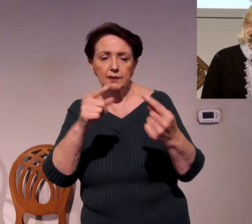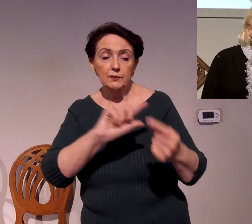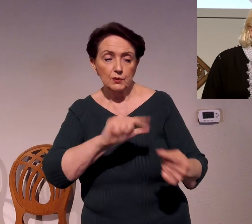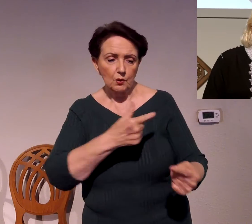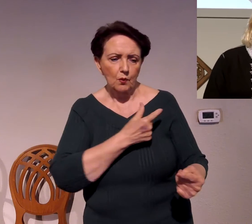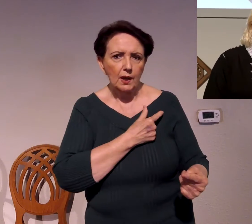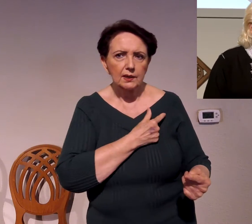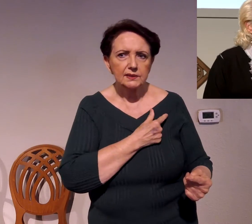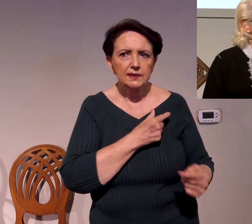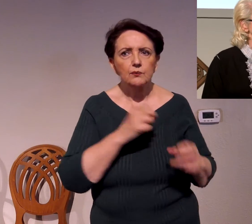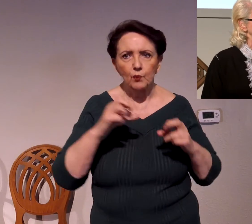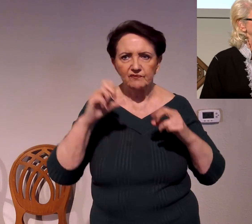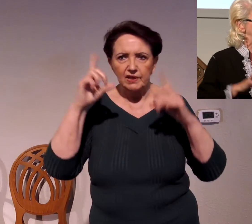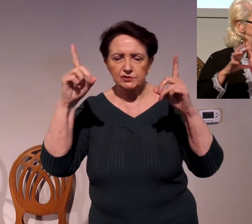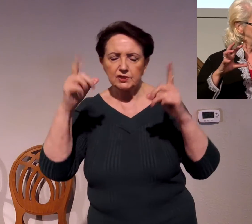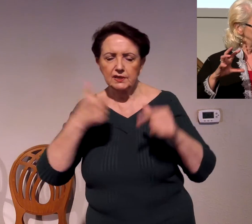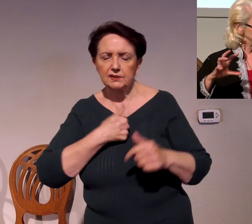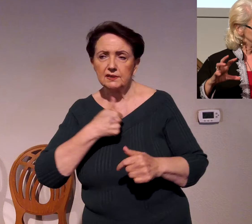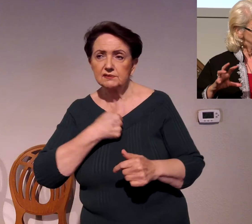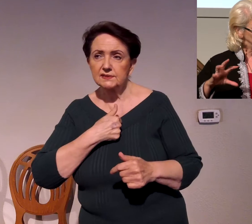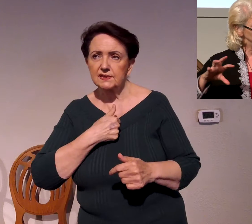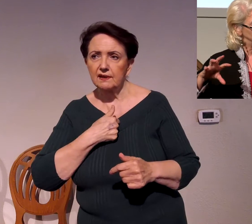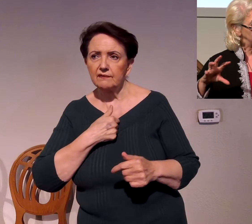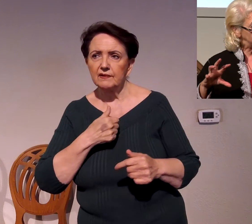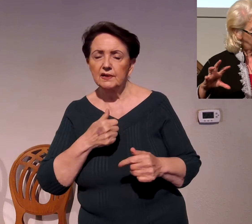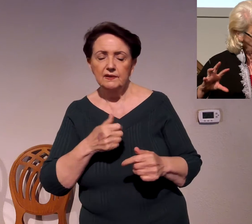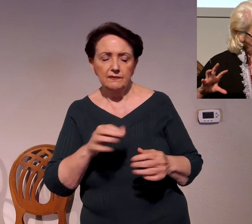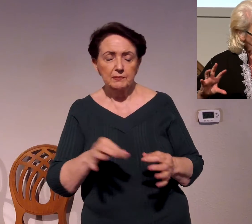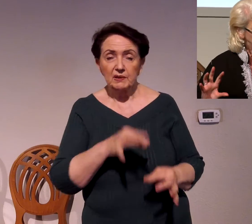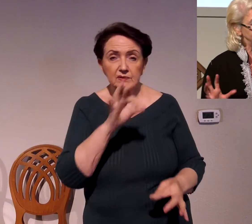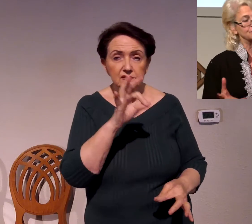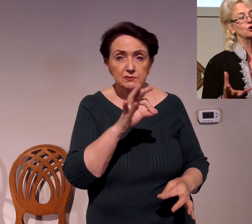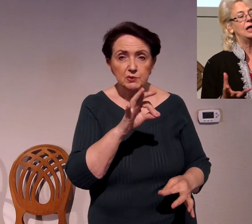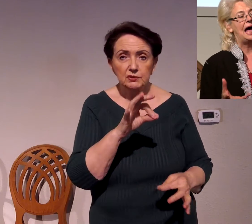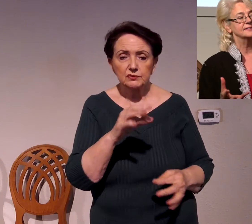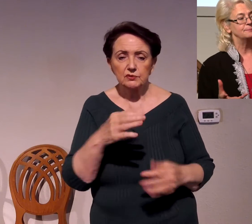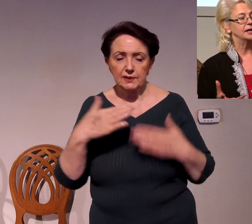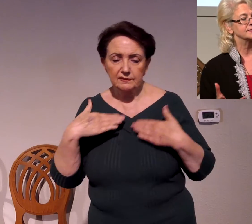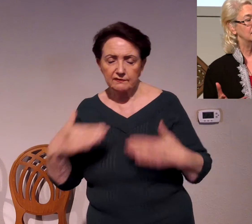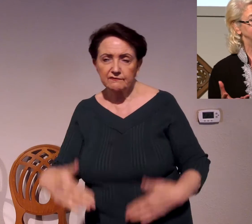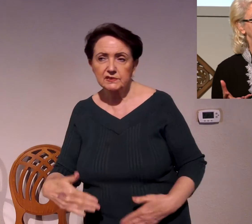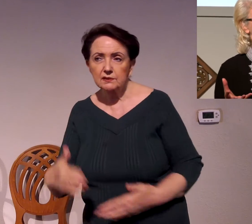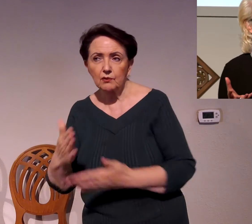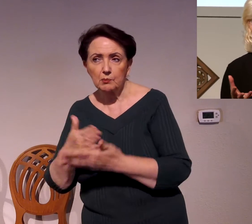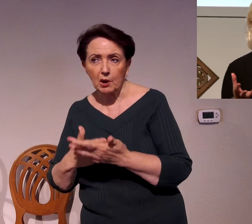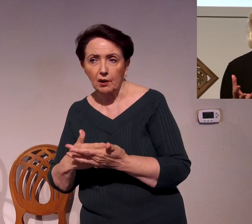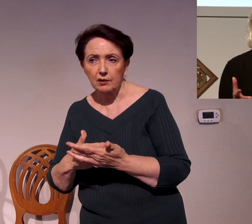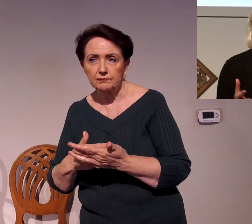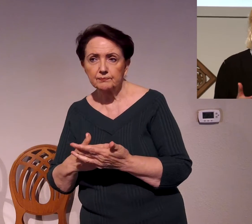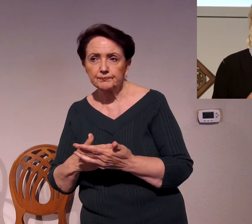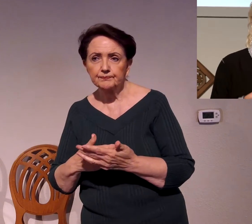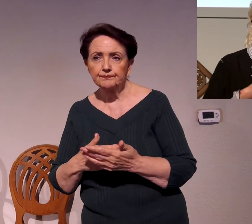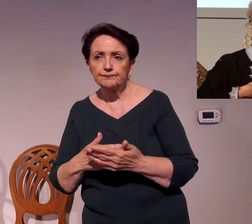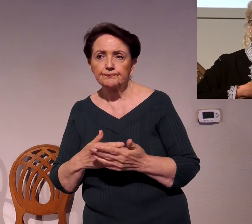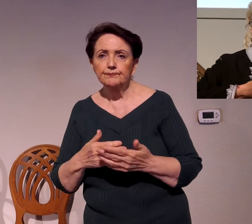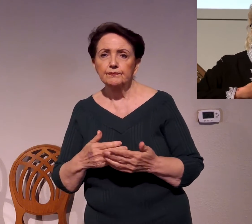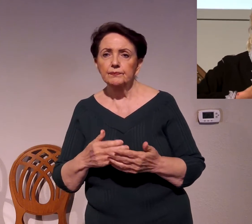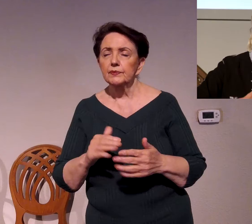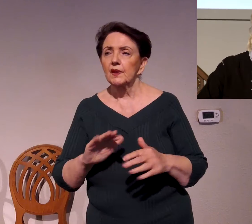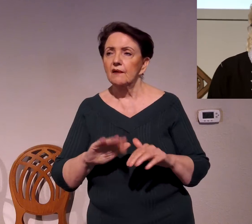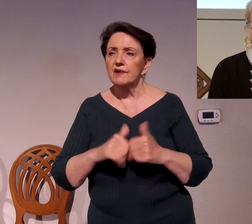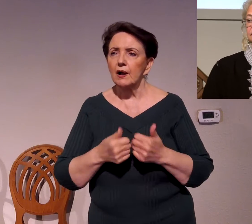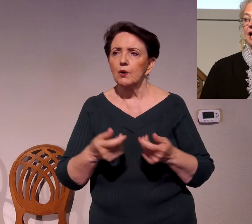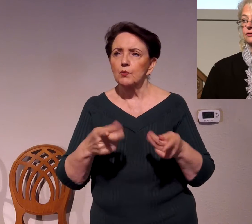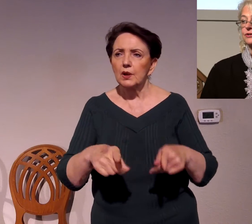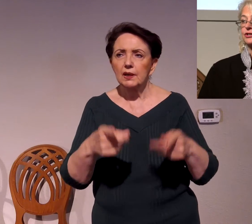we've educated ourselves about both the spiritual and physical aspects of how this unfolds,